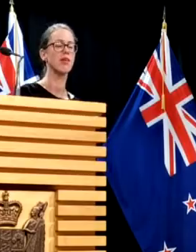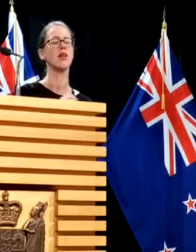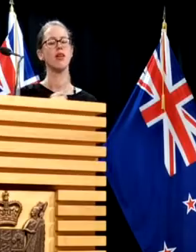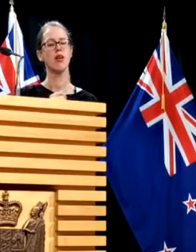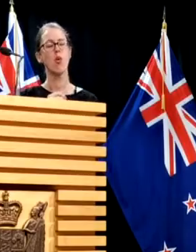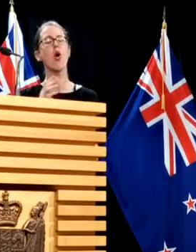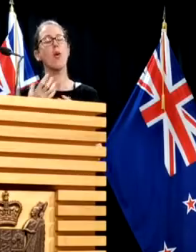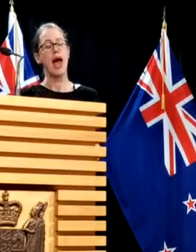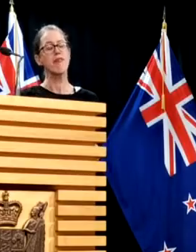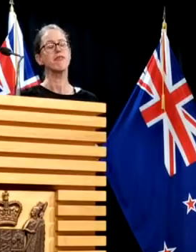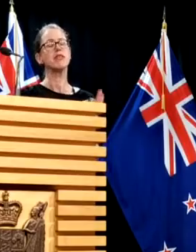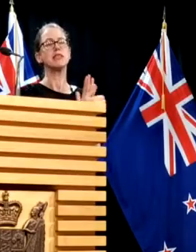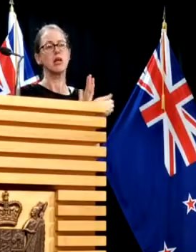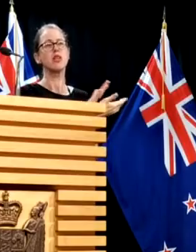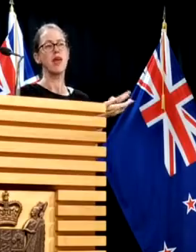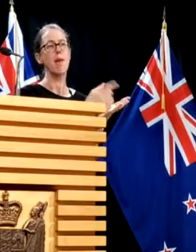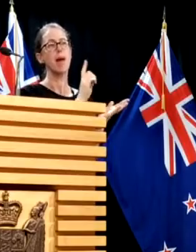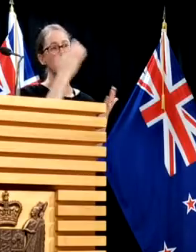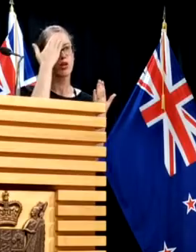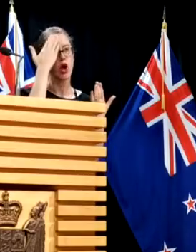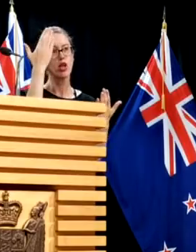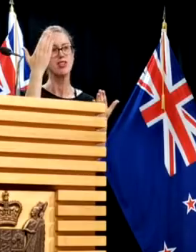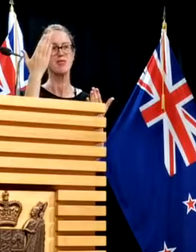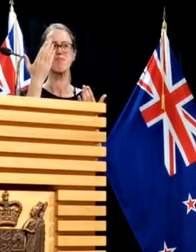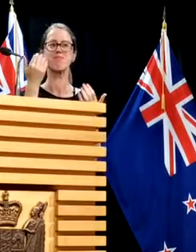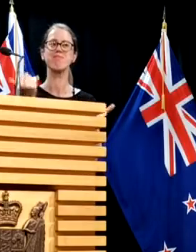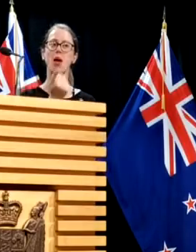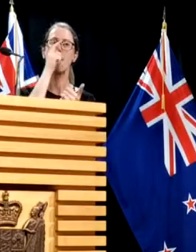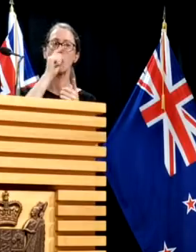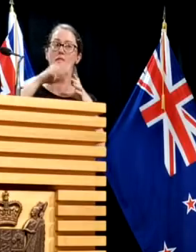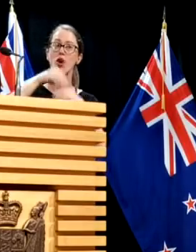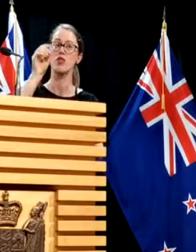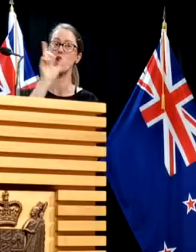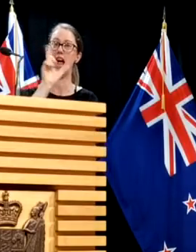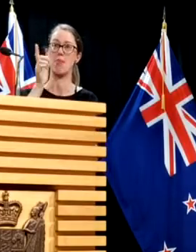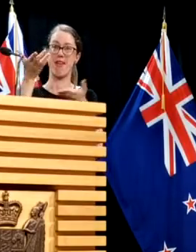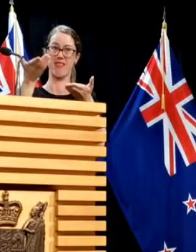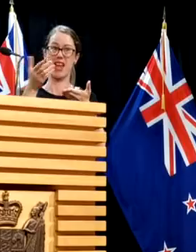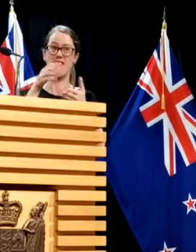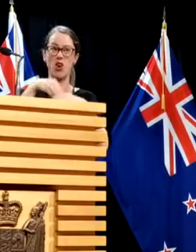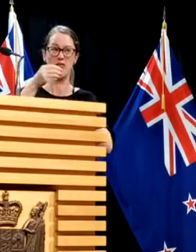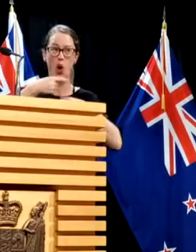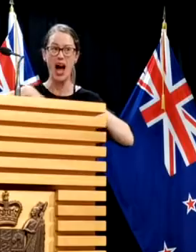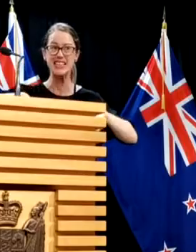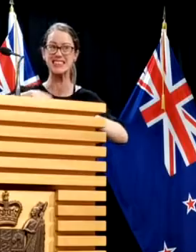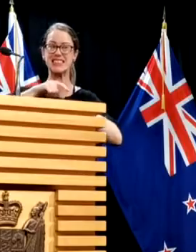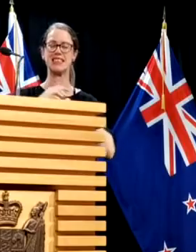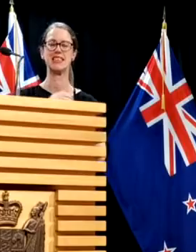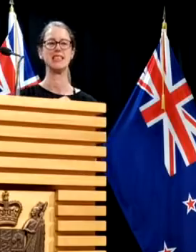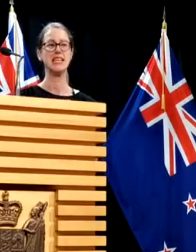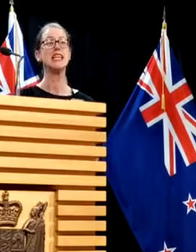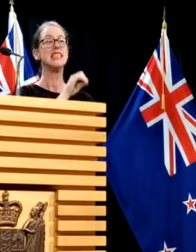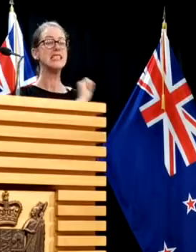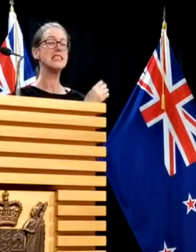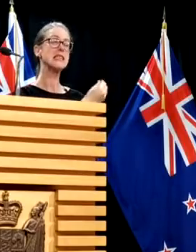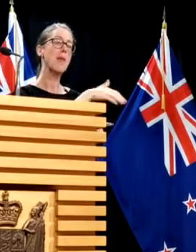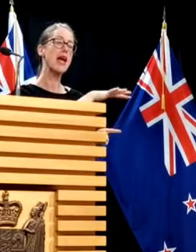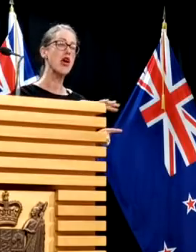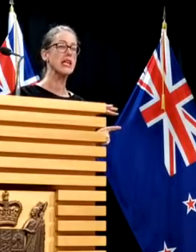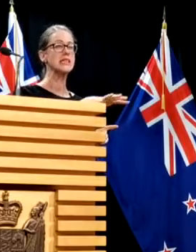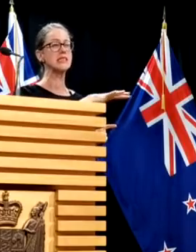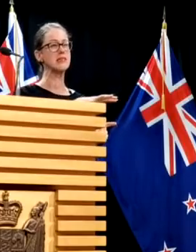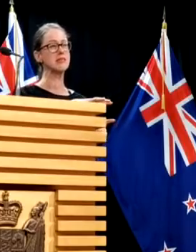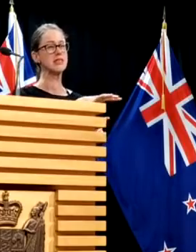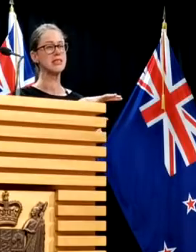sets there, I also have to acknowledge, of course, the mandate that Labor has been given. So yes, while there'll be areas that we